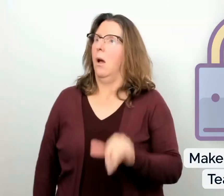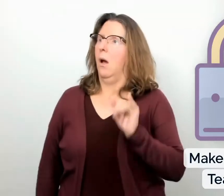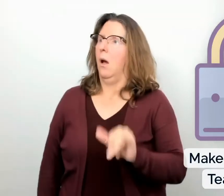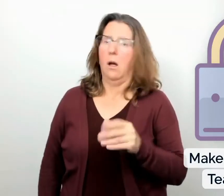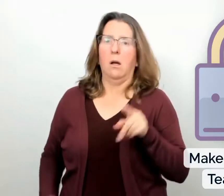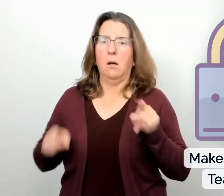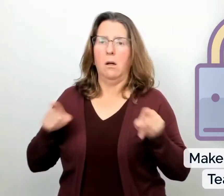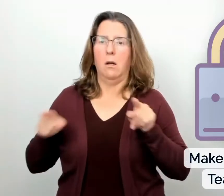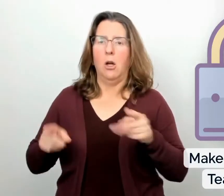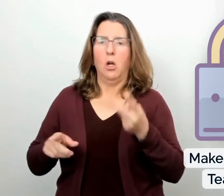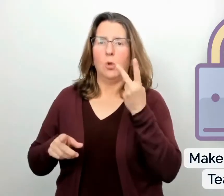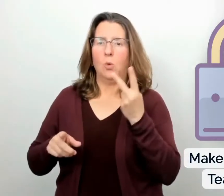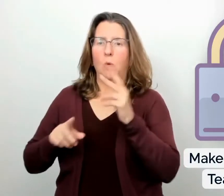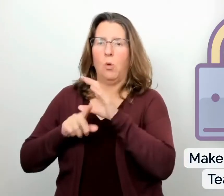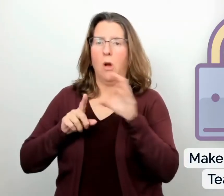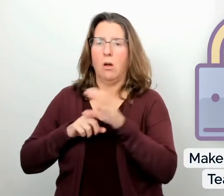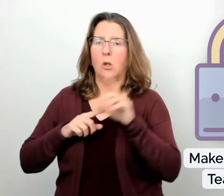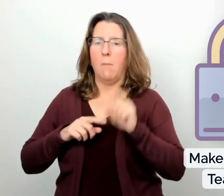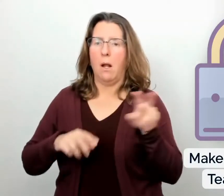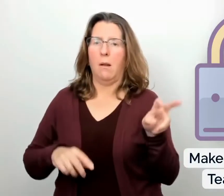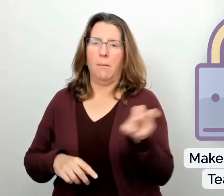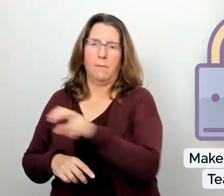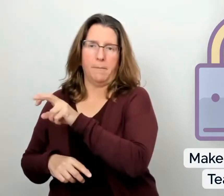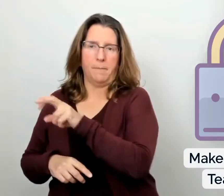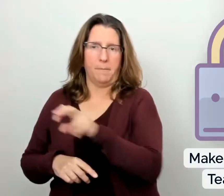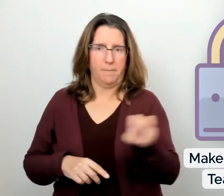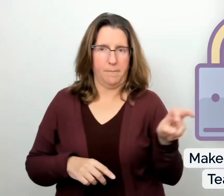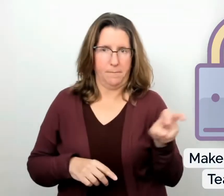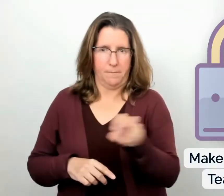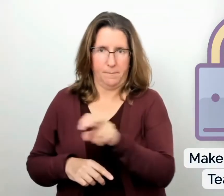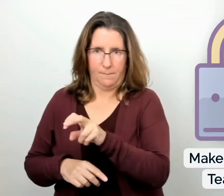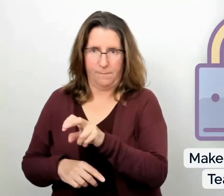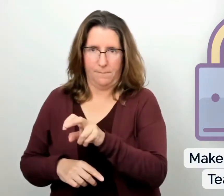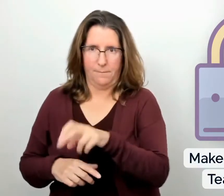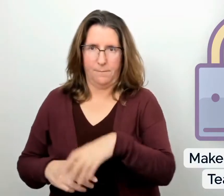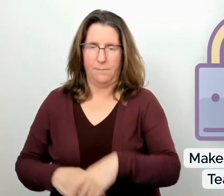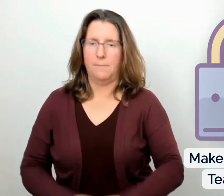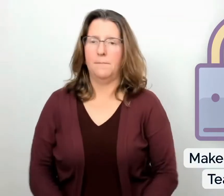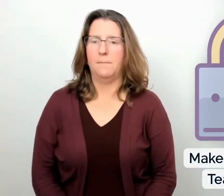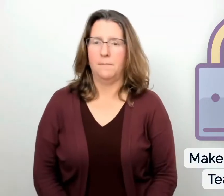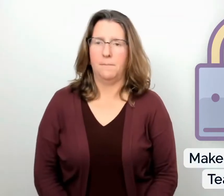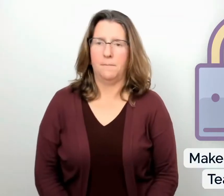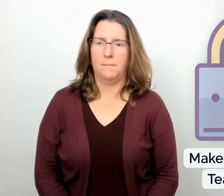for students so they understood situational differences and expectations helped them transition and engage in each